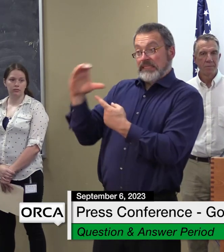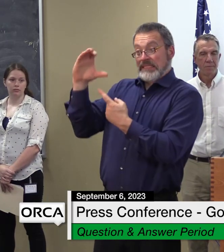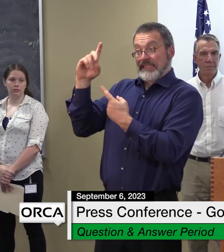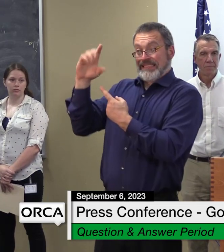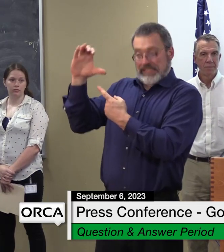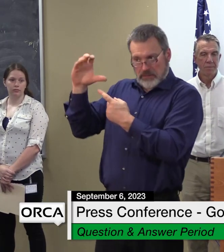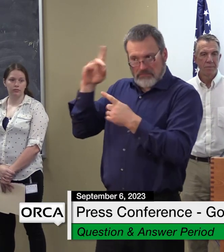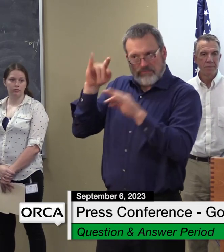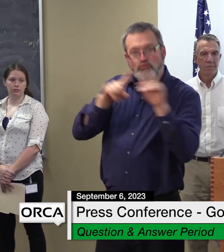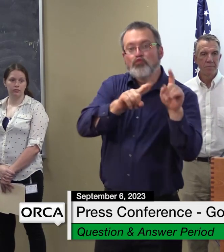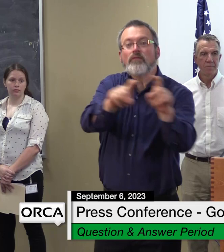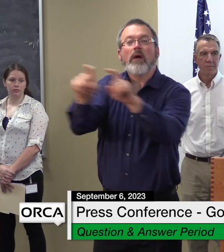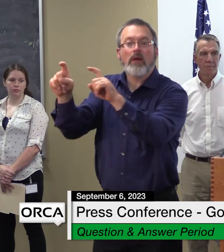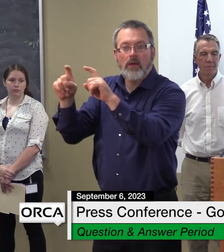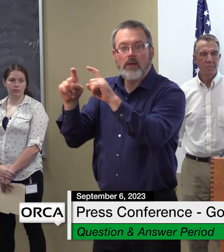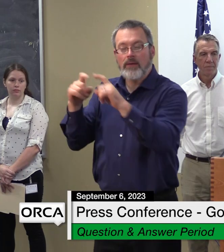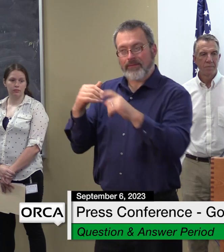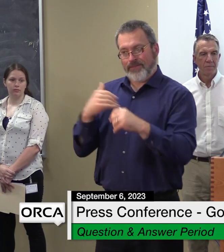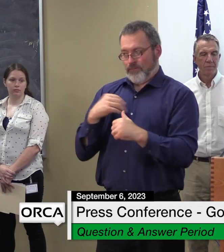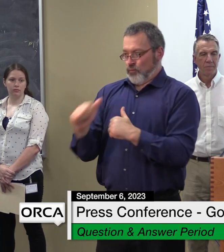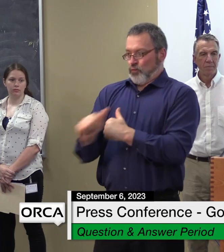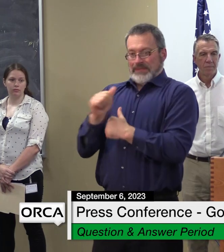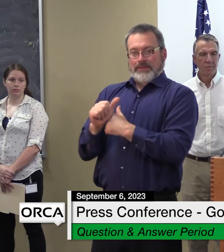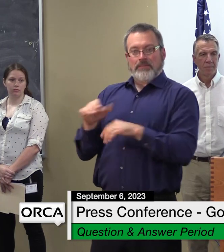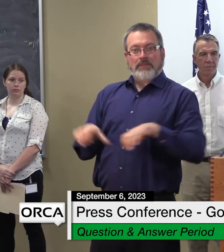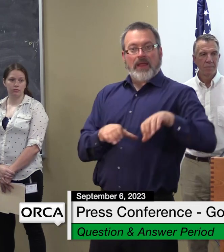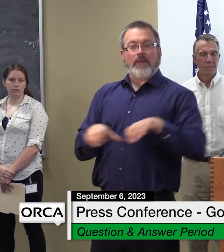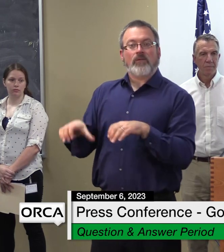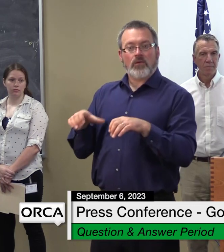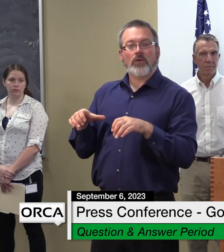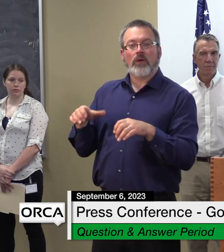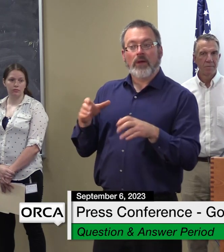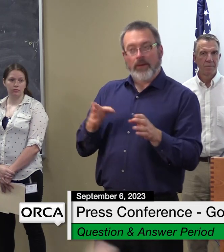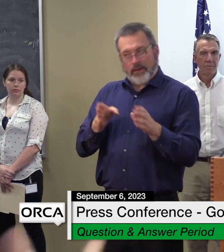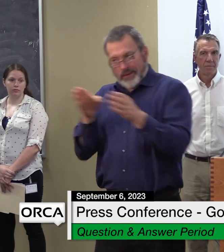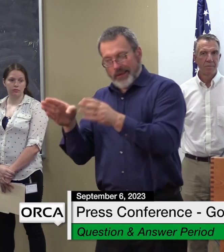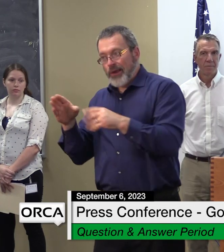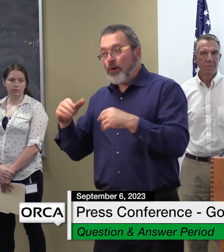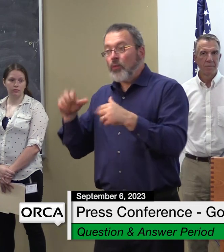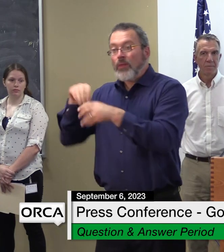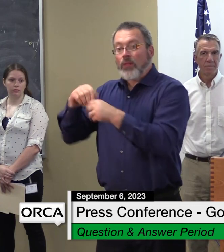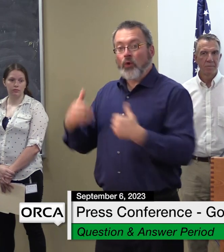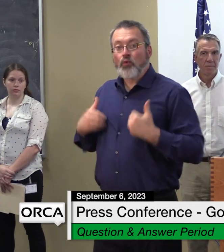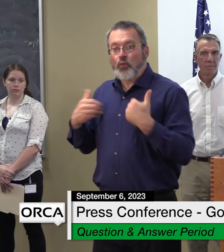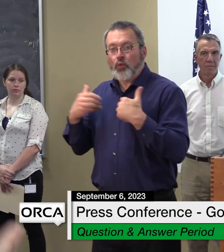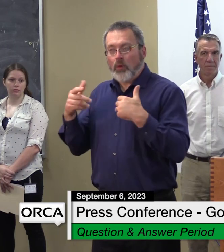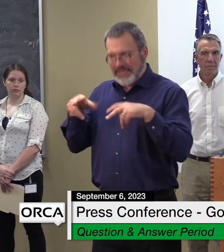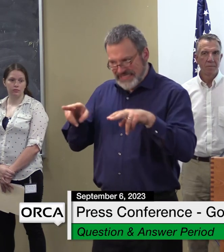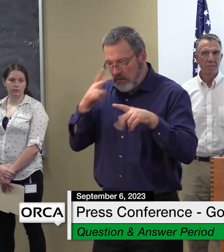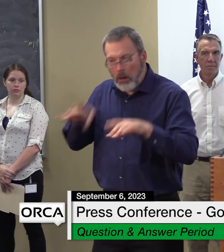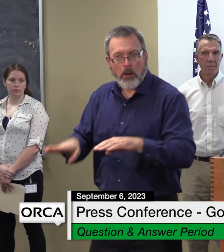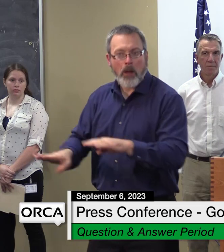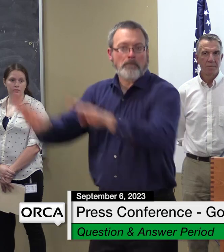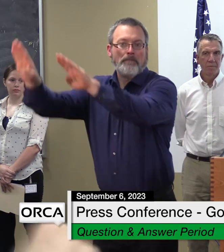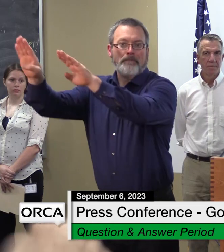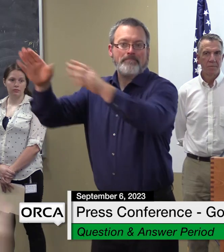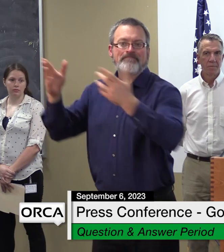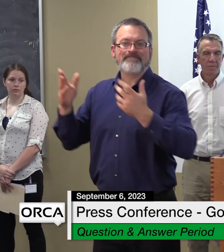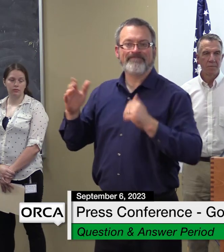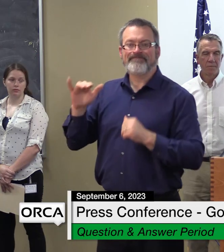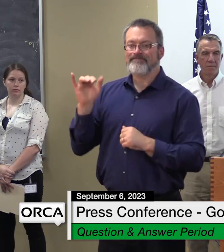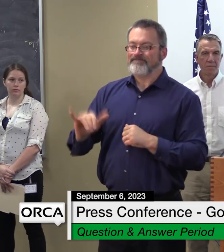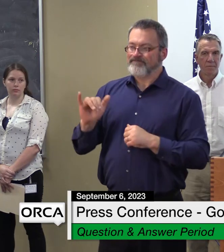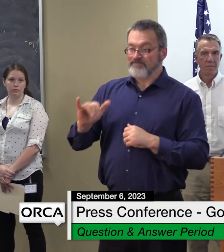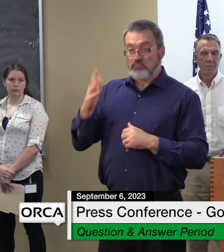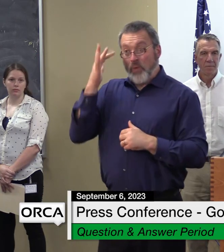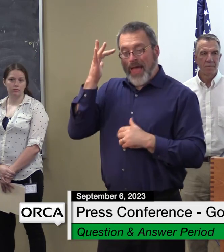and an adult survey. And particularly with the youth, we've seen an increase in youth saying, yes, I've had feelings of depression, yes, I've